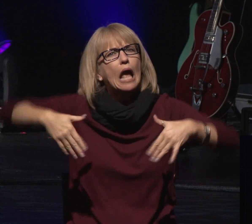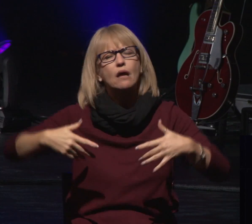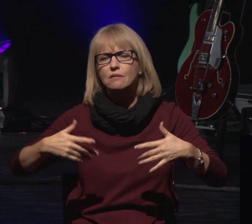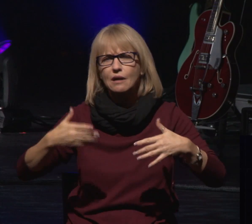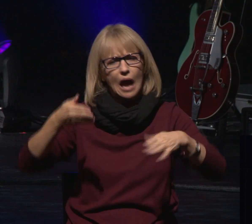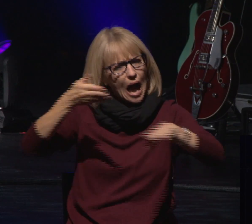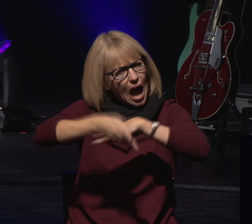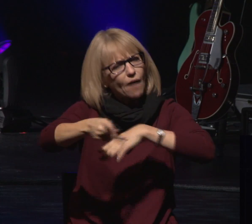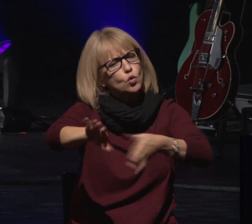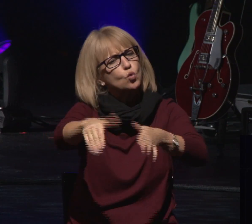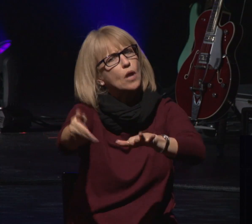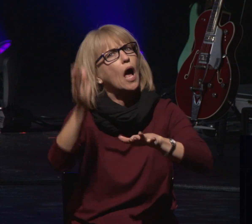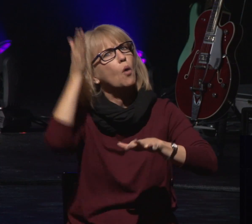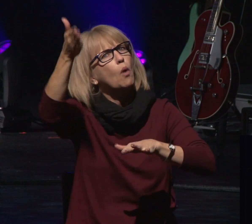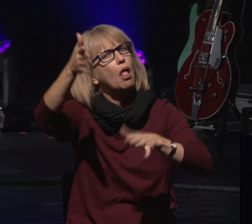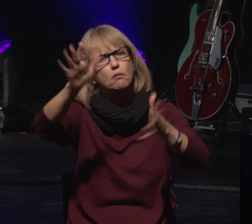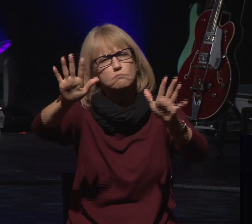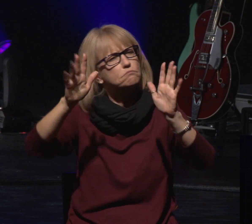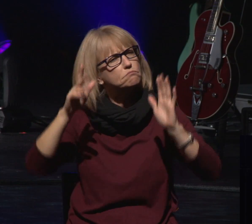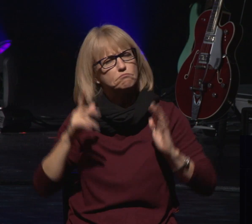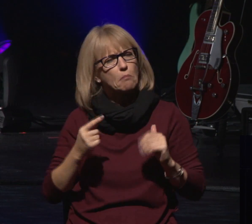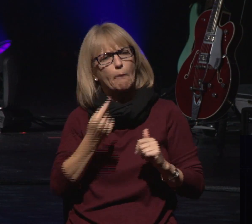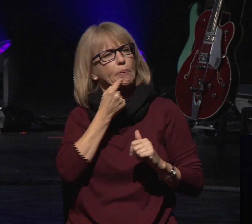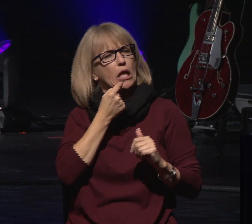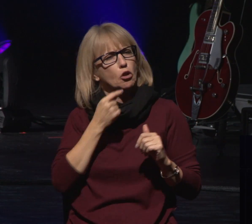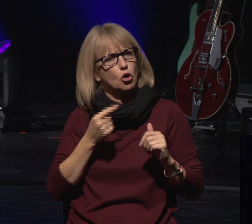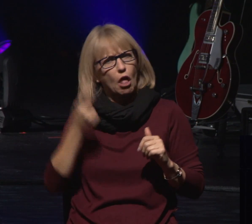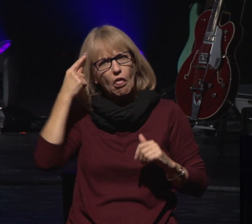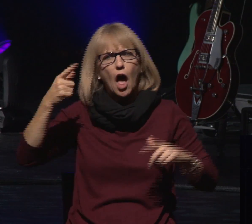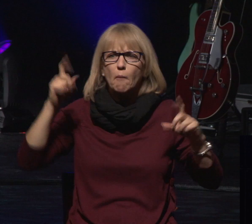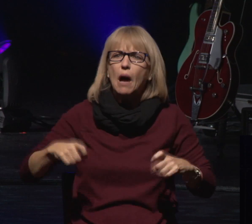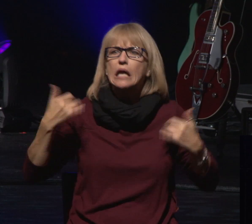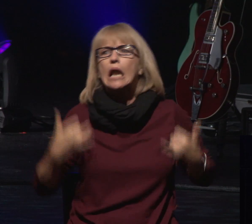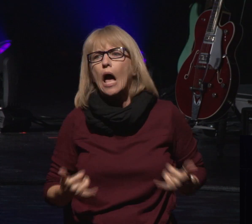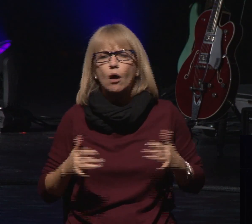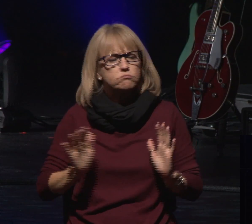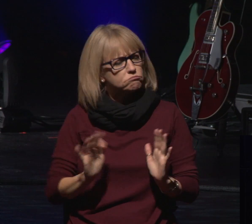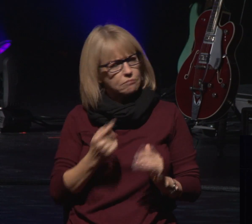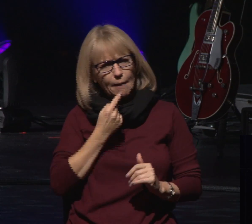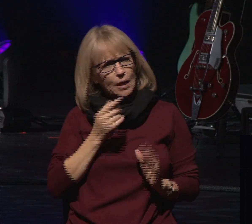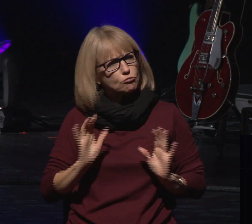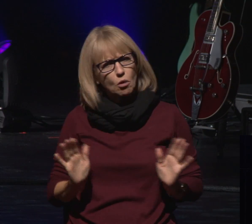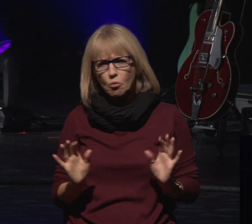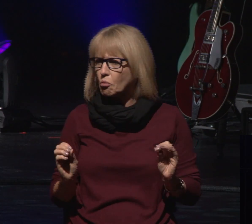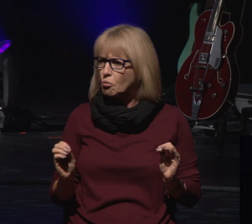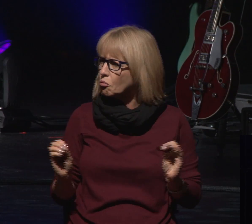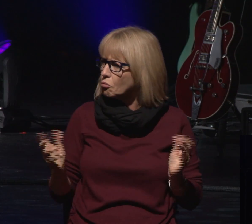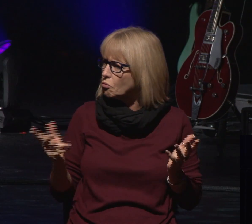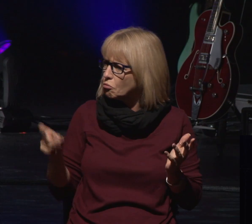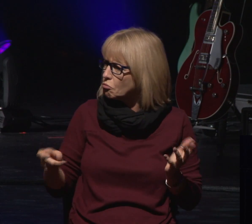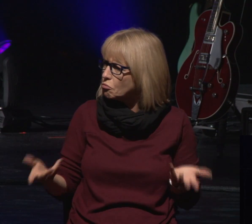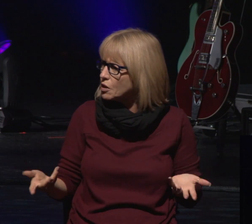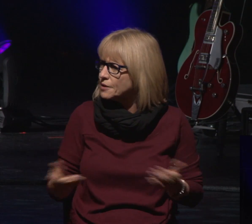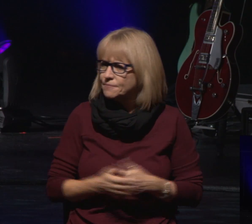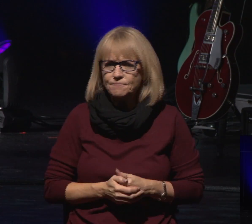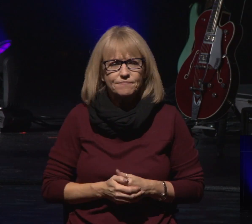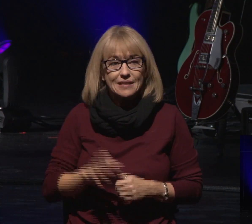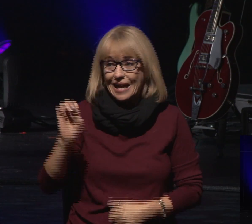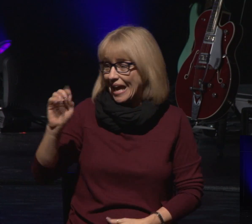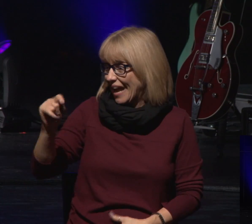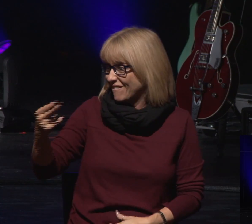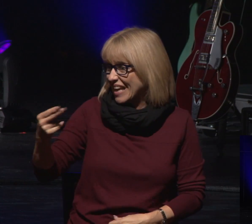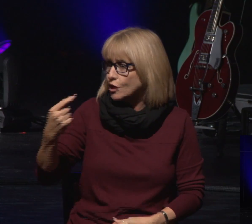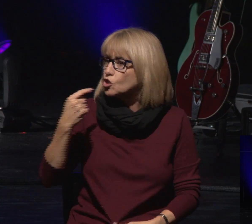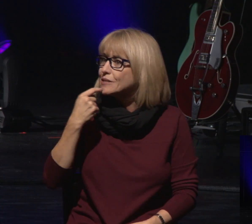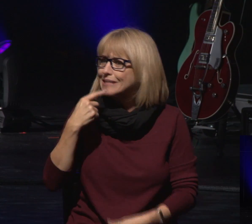gone. But can you say, I can get through life without being bitter? Ephesians chapter 4, verse 31 says, get rid